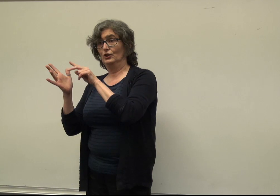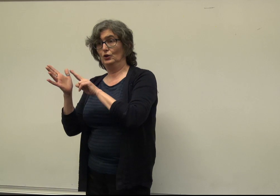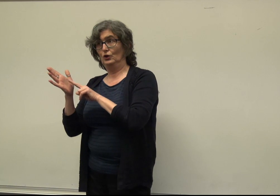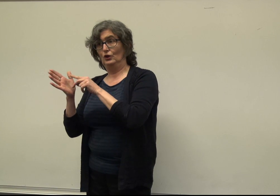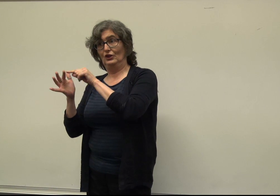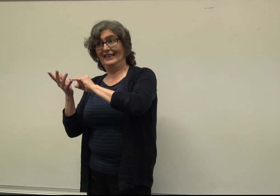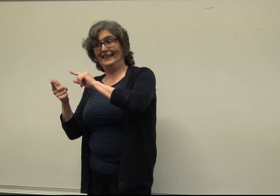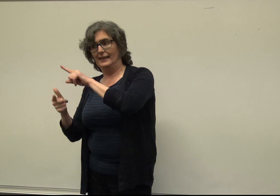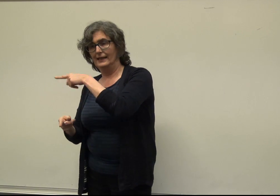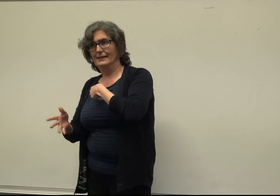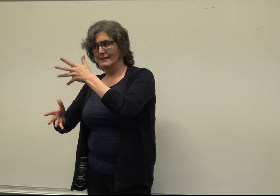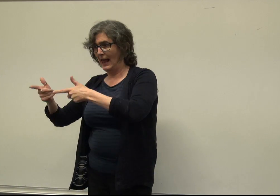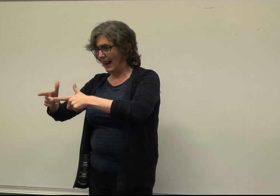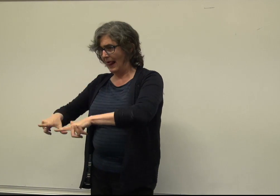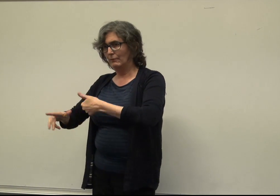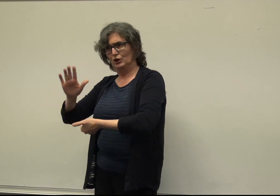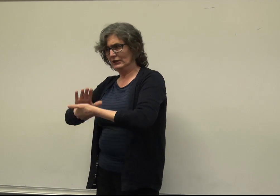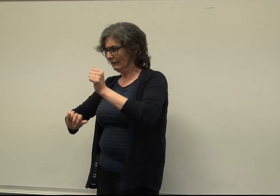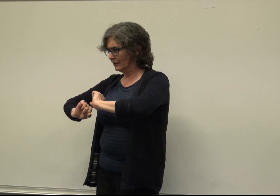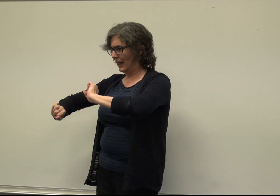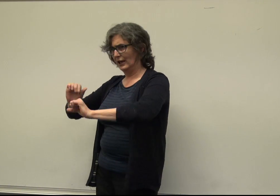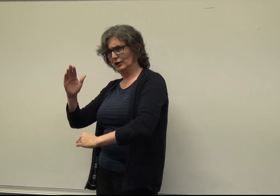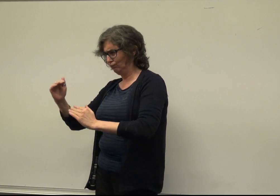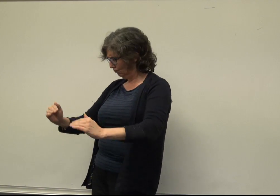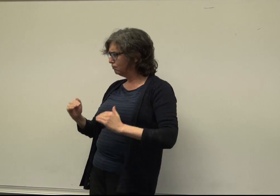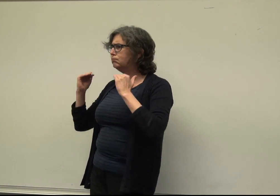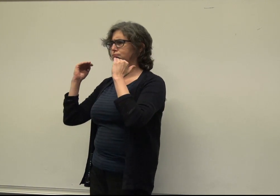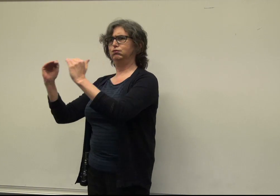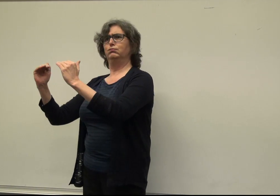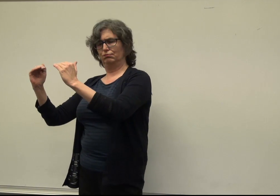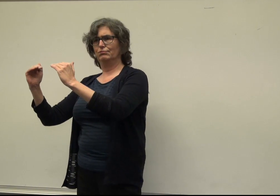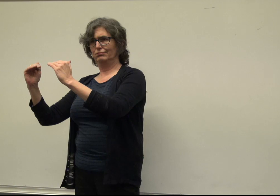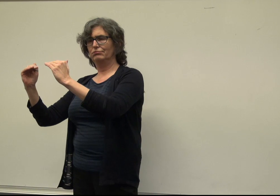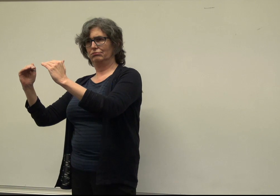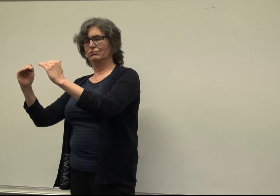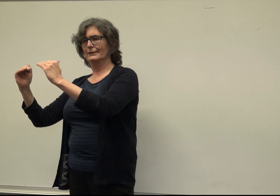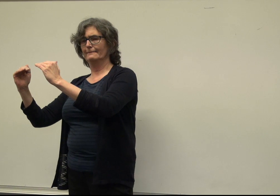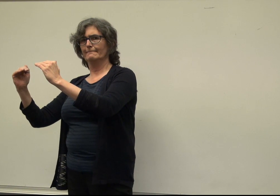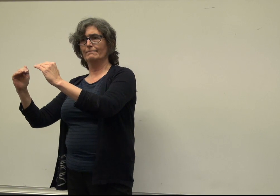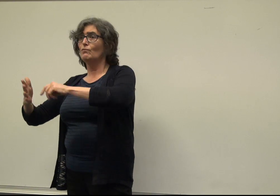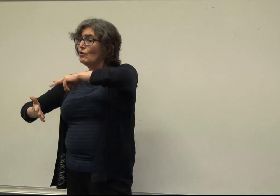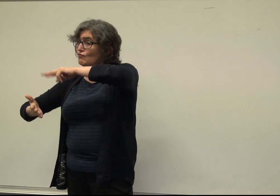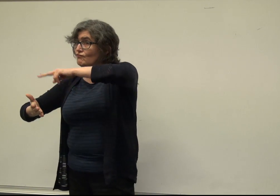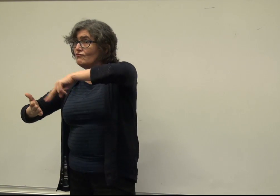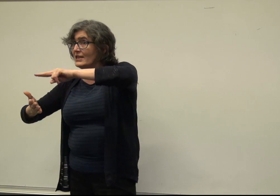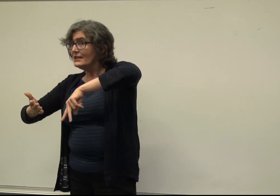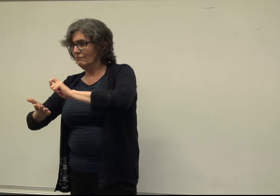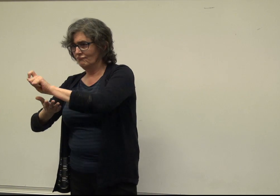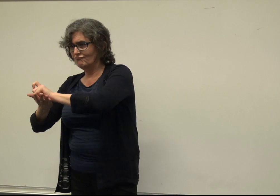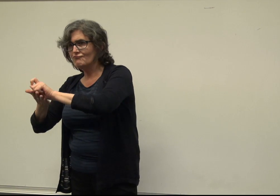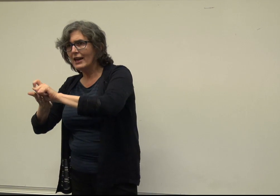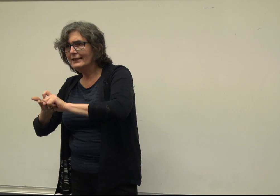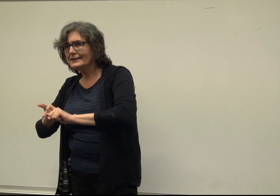these co-enrollment programs. It has been found that literacy in written Chinese is better in these